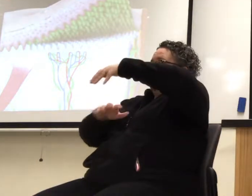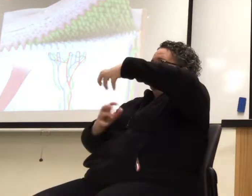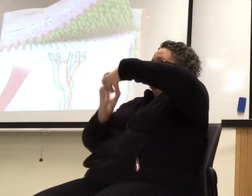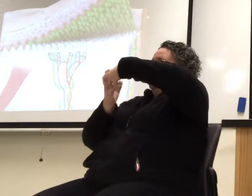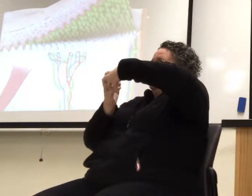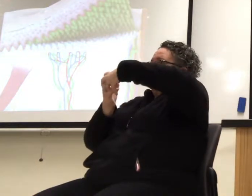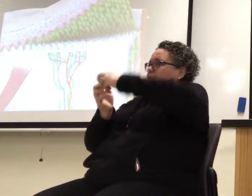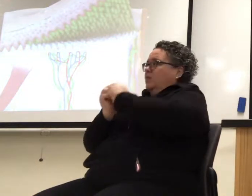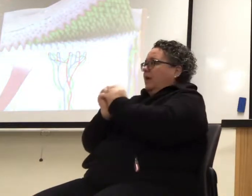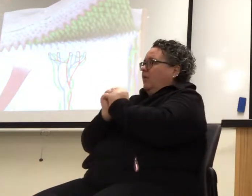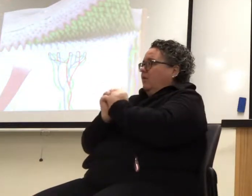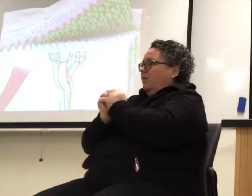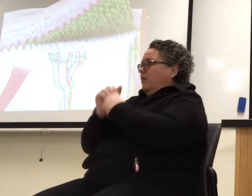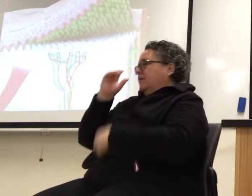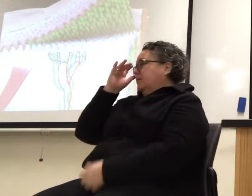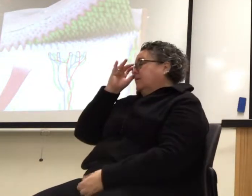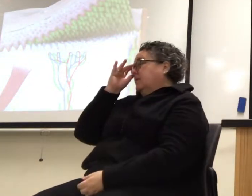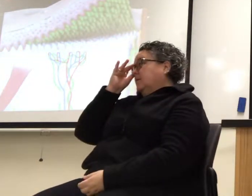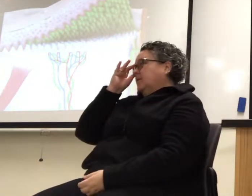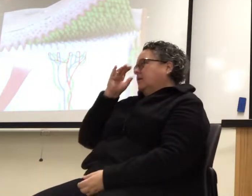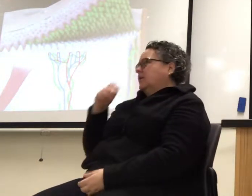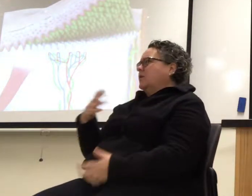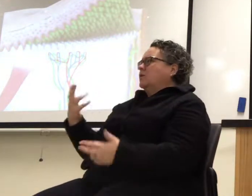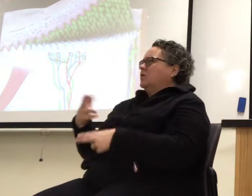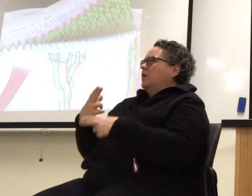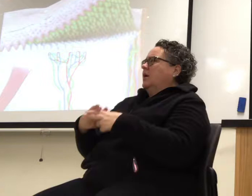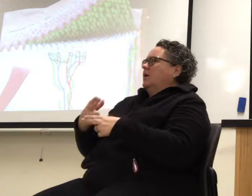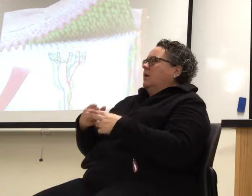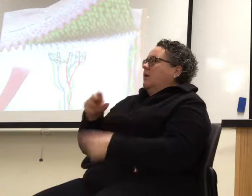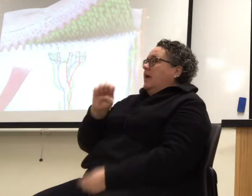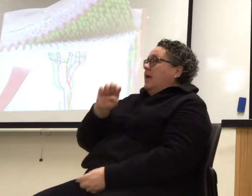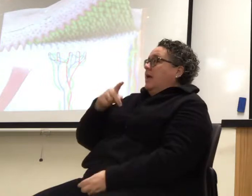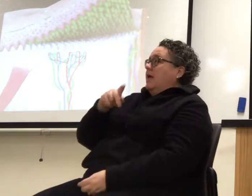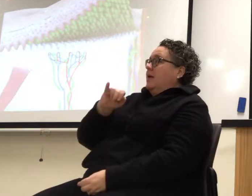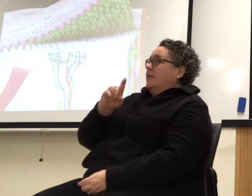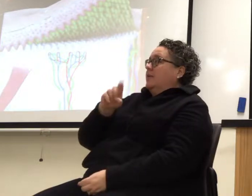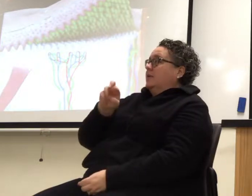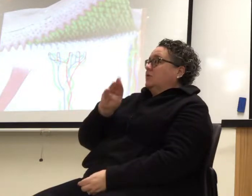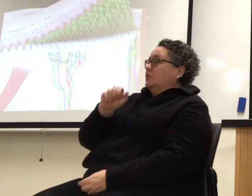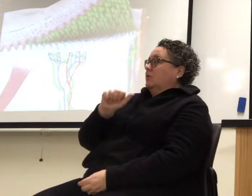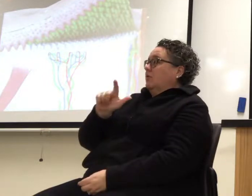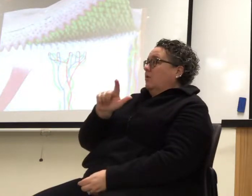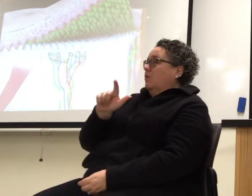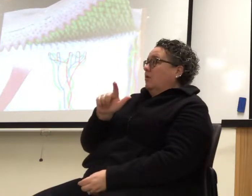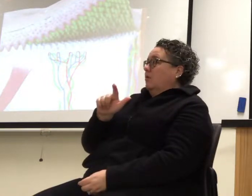So what you call, on the epidermis end, call them epidermal